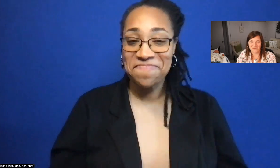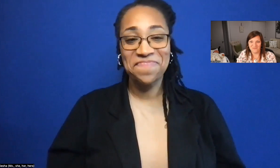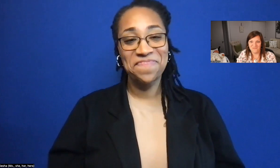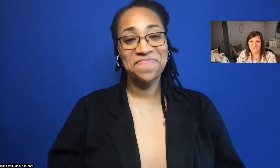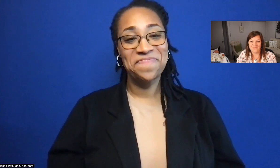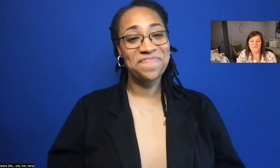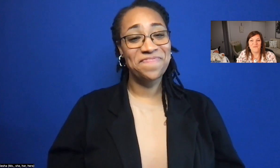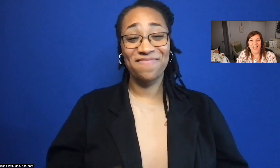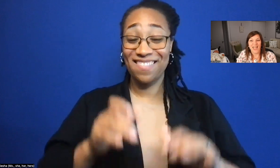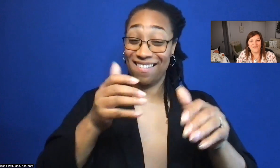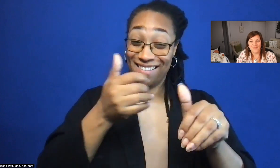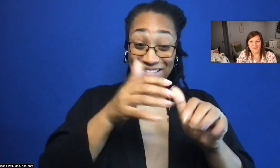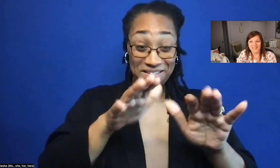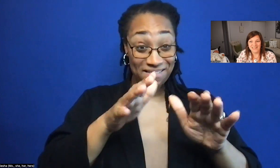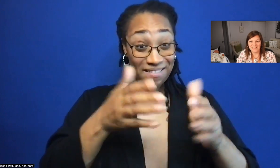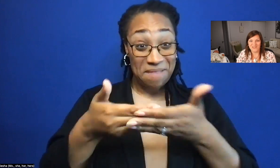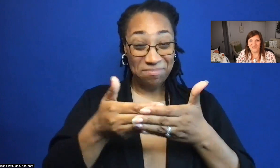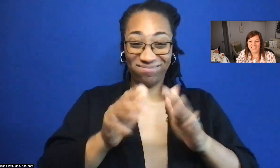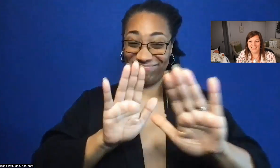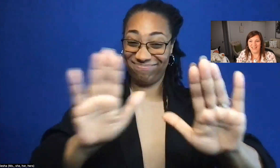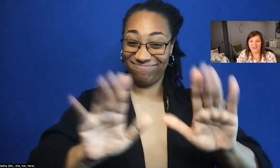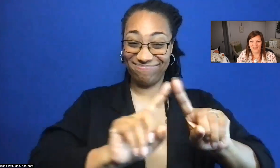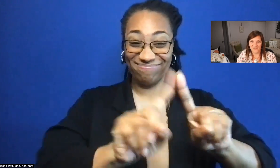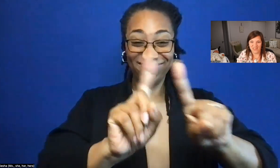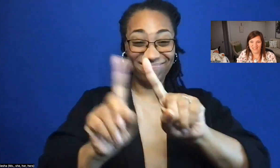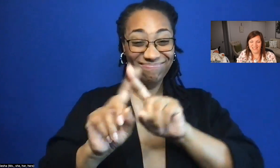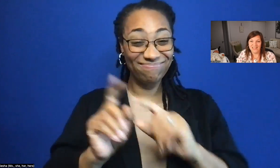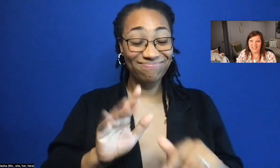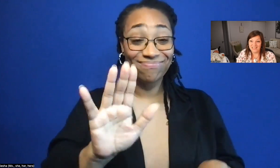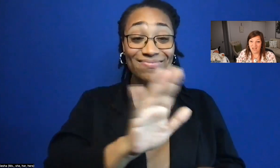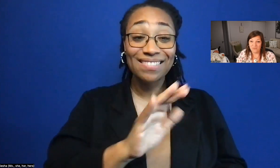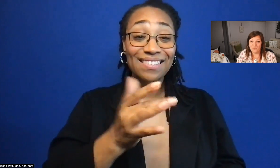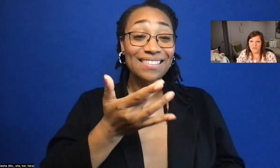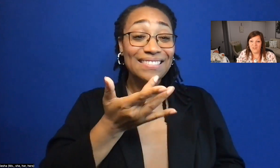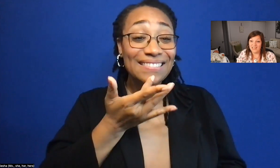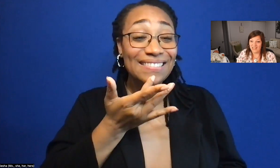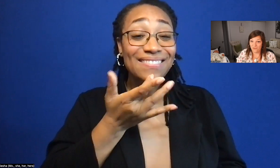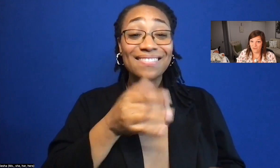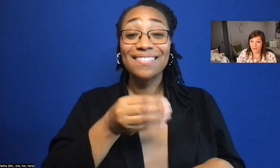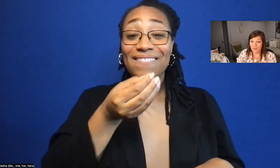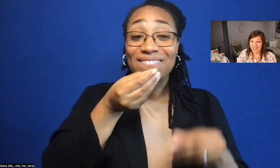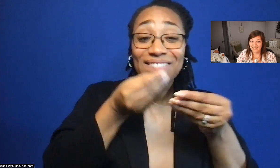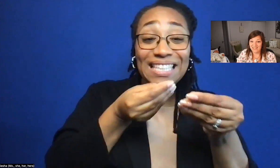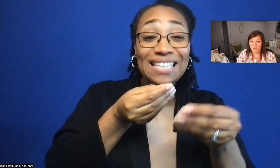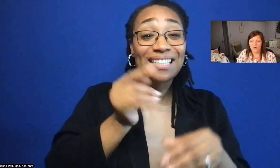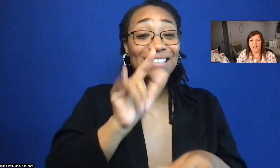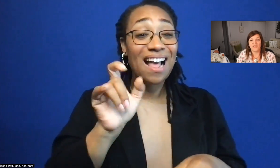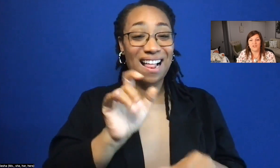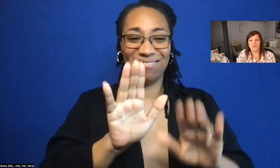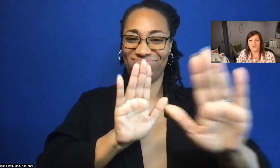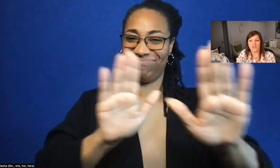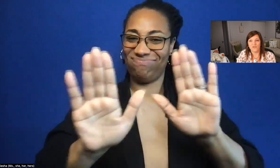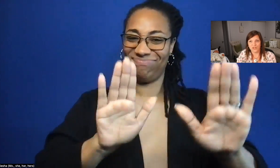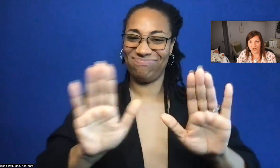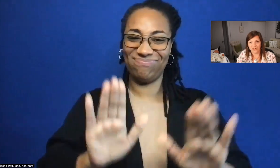down. Every baby is unique in how they feed. Some will feed in a few minutes, while others